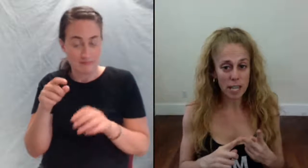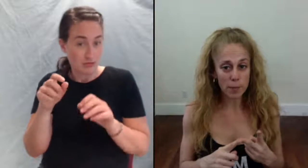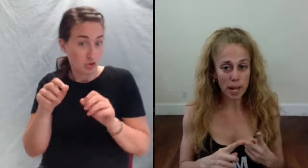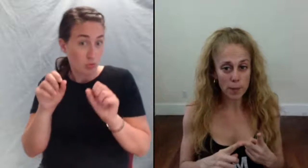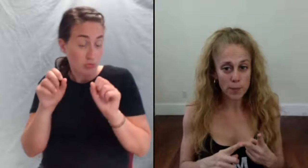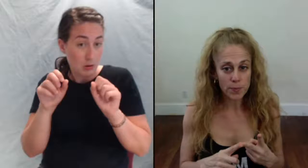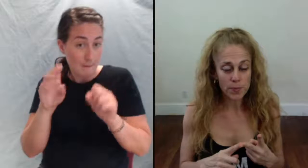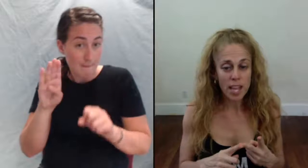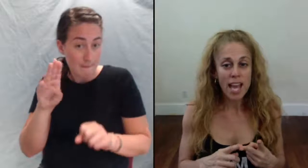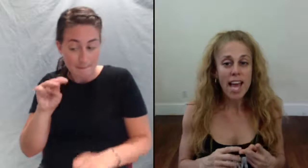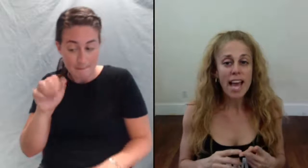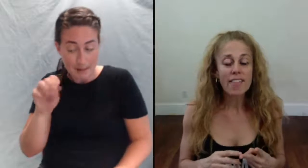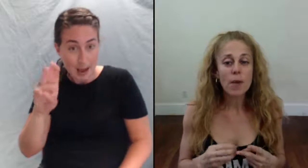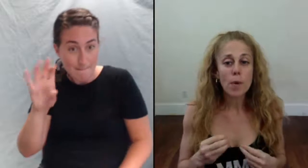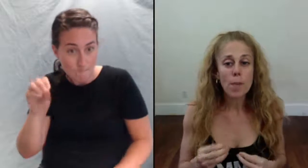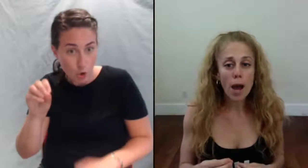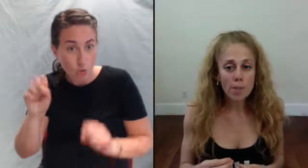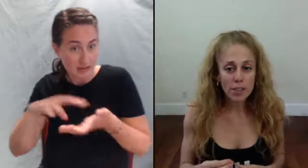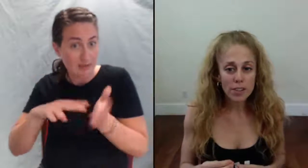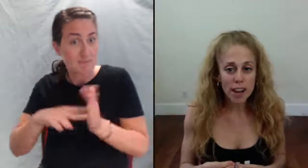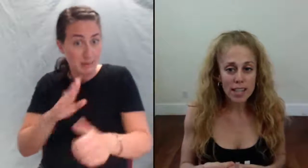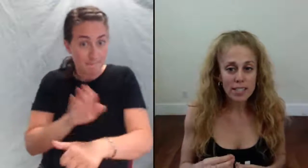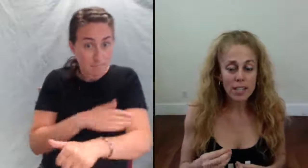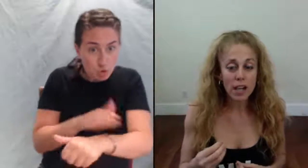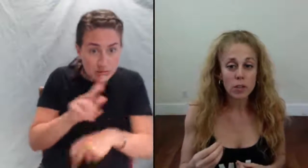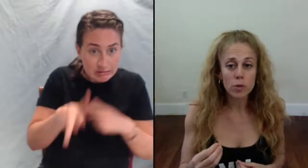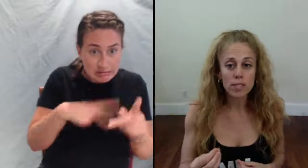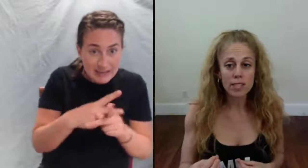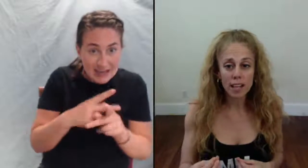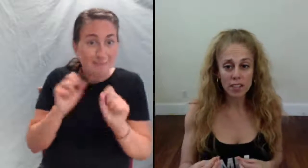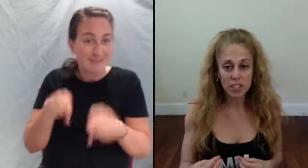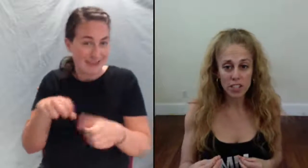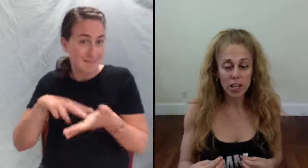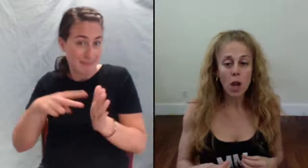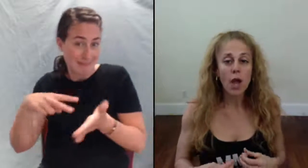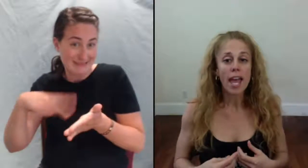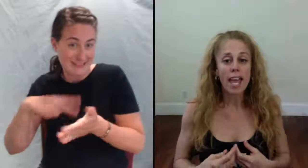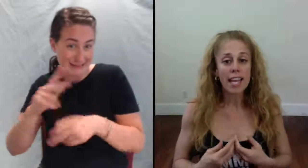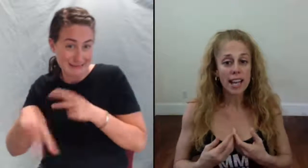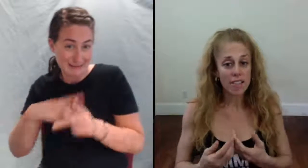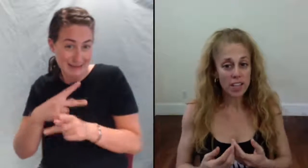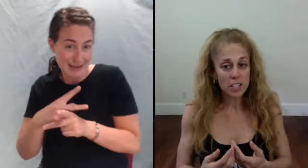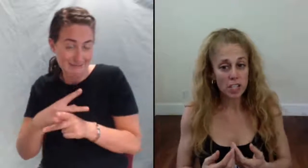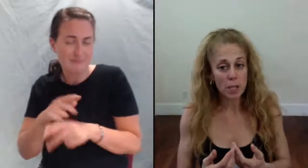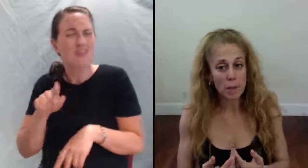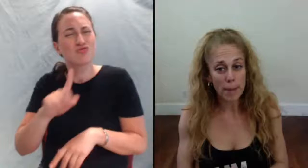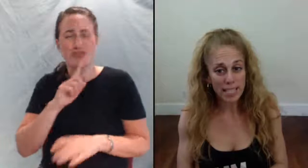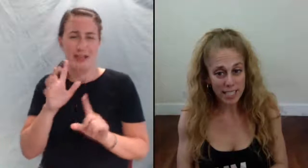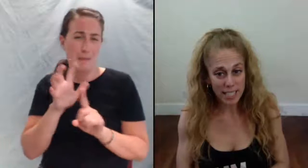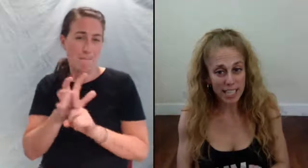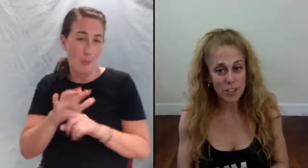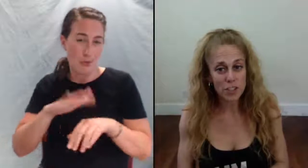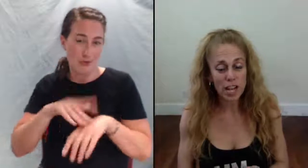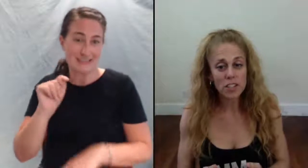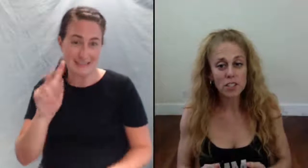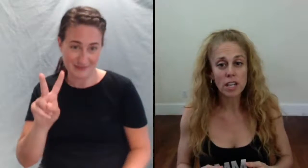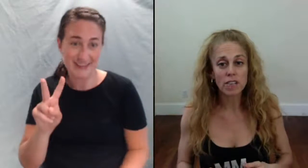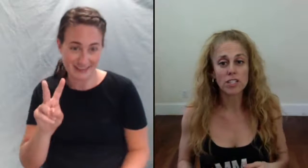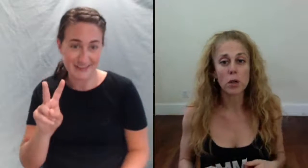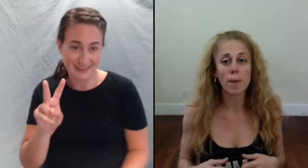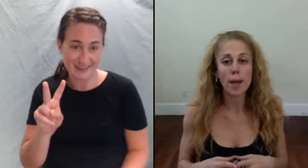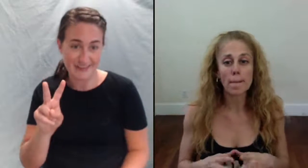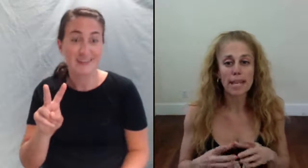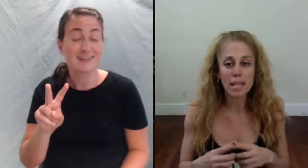of the same name, and they were popularized on Cuban television and eventually Mexican and